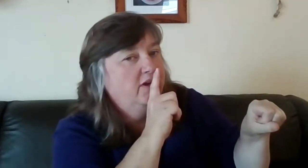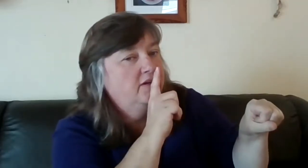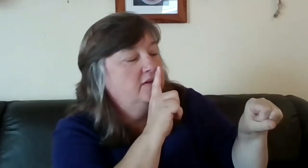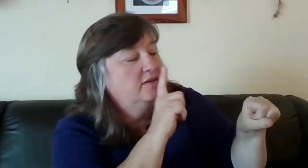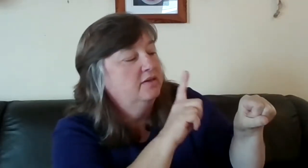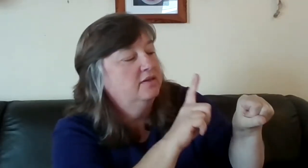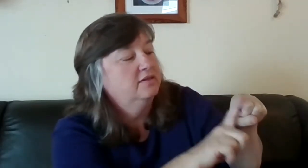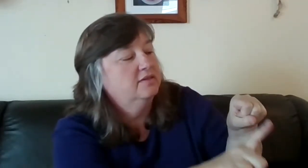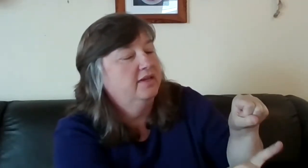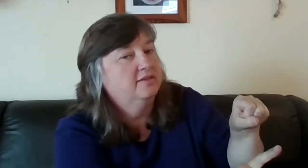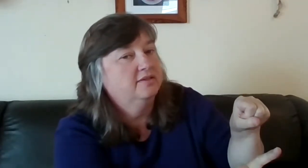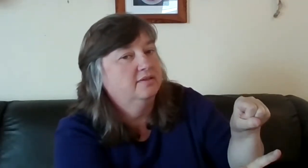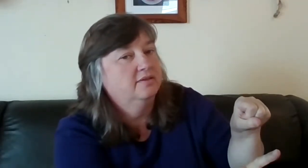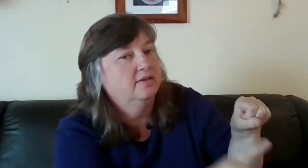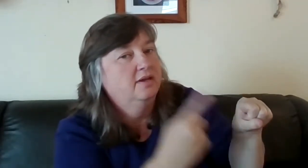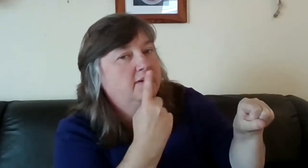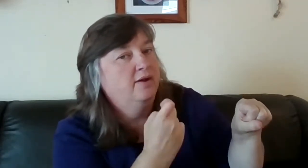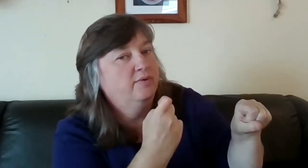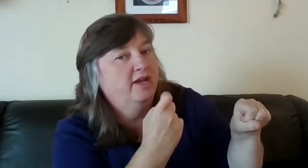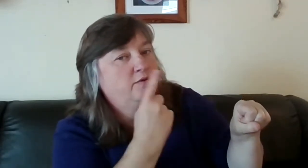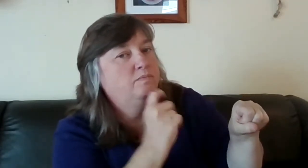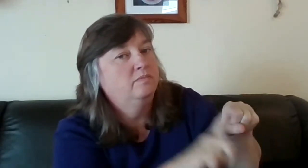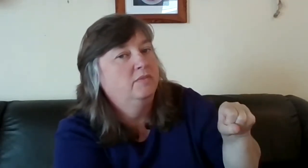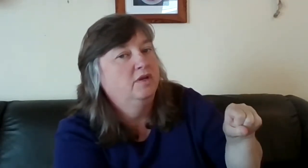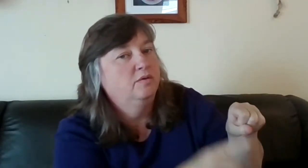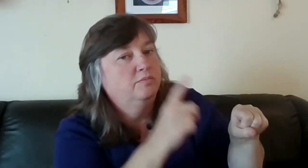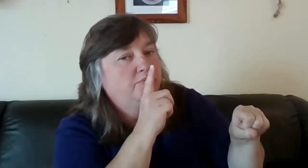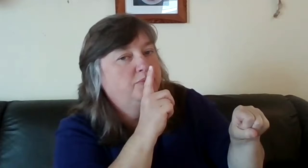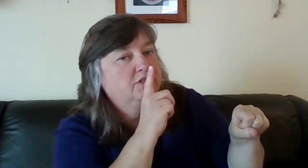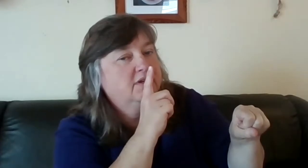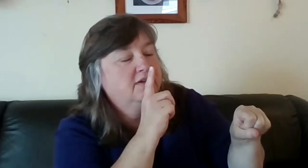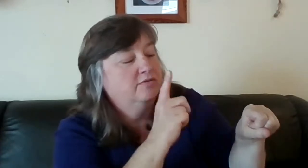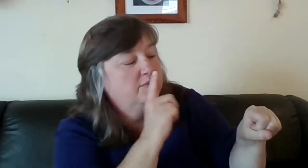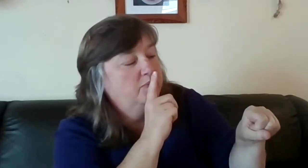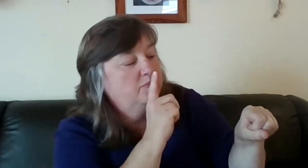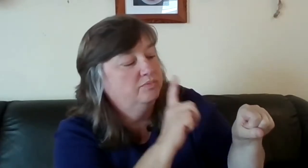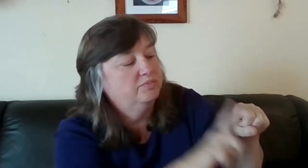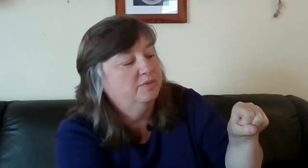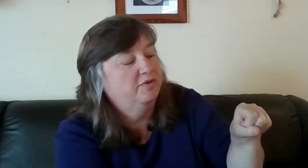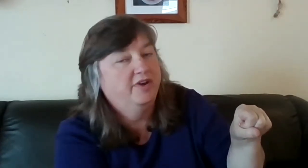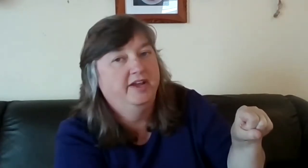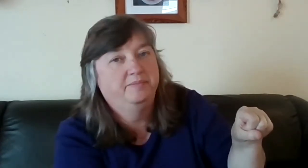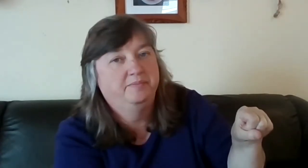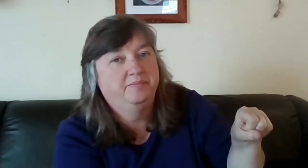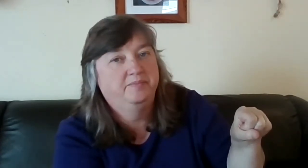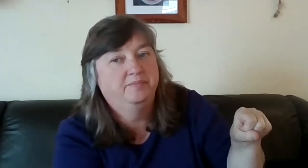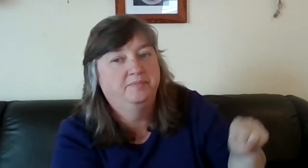red slice. Not red, just kind of simplify it.